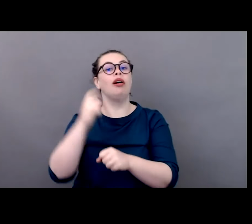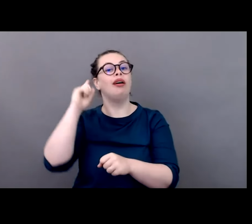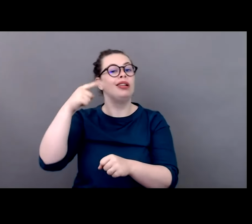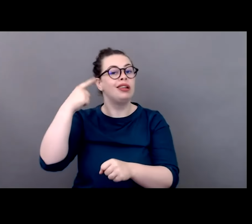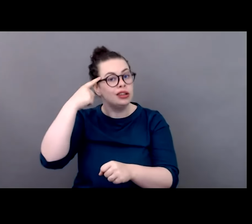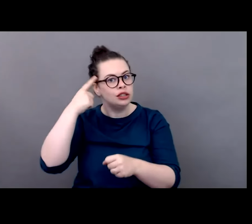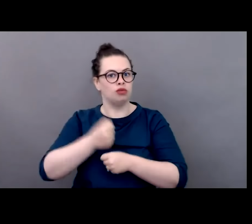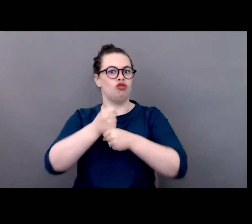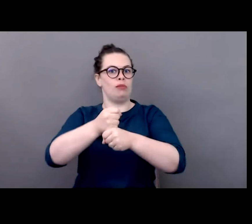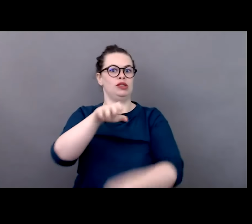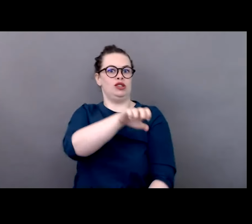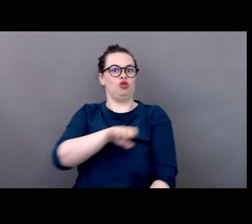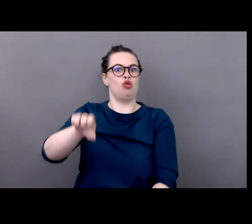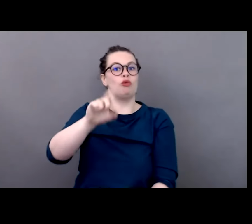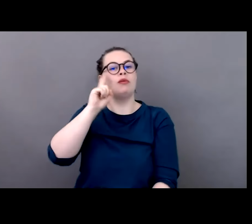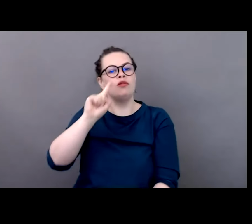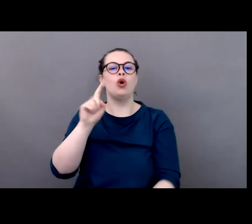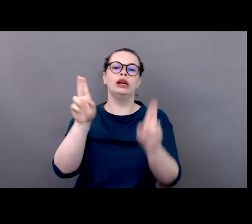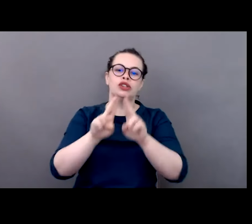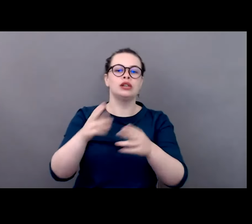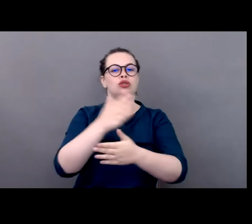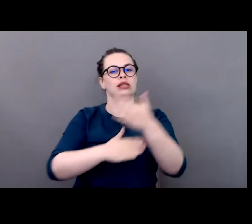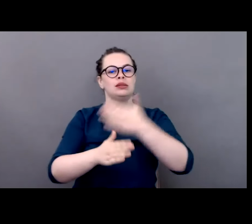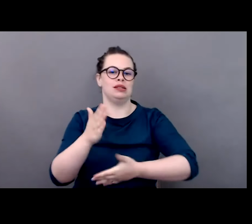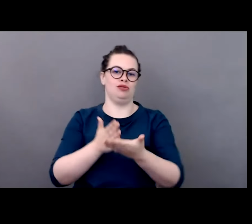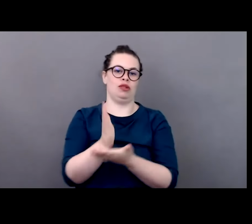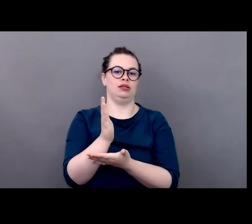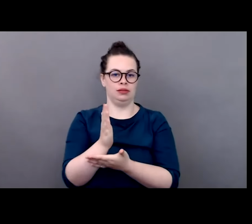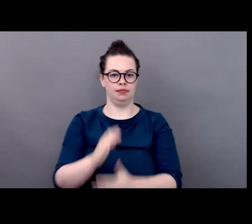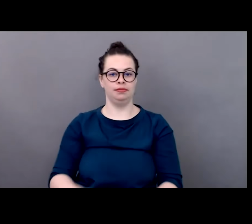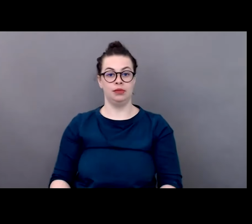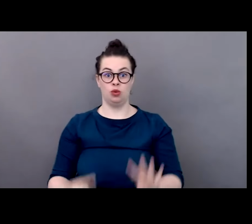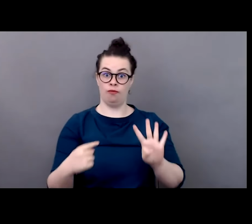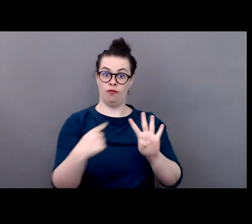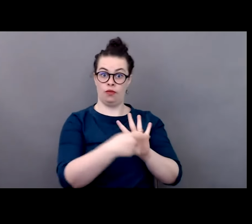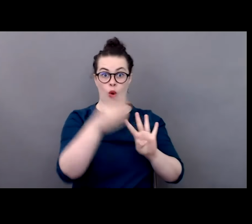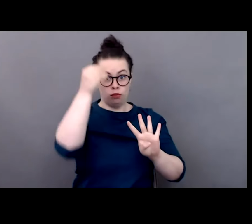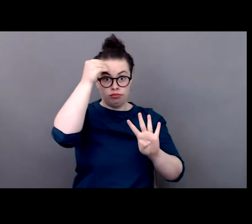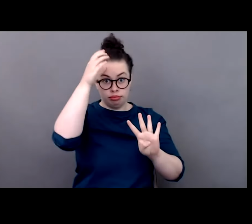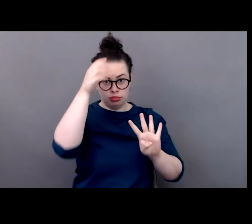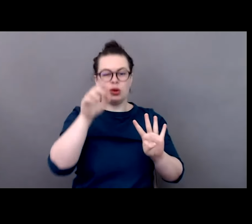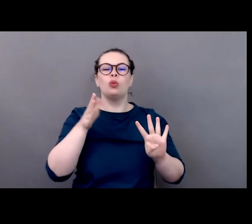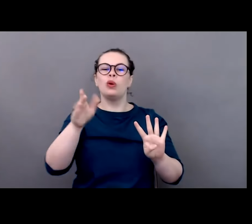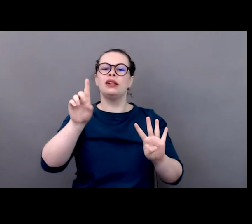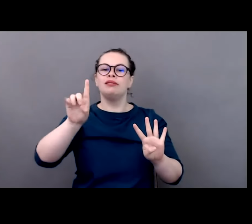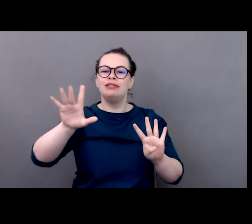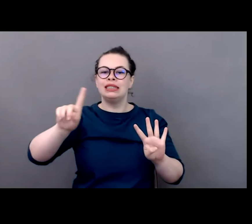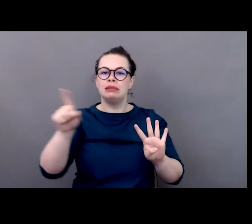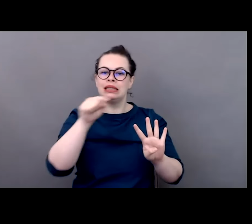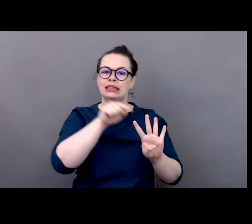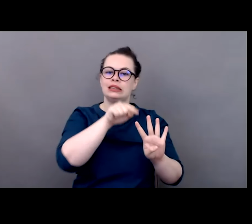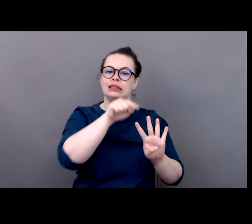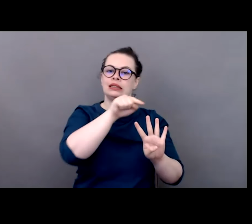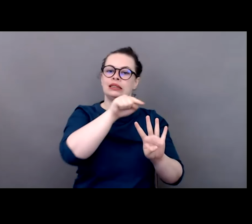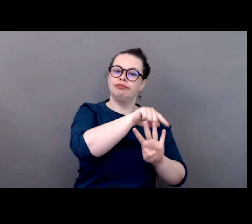International. So in the next hour, each panelist will present for 15 minutes in the following order: